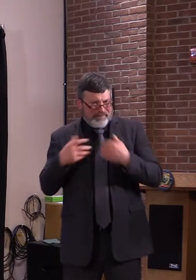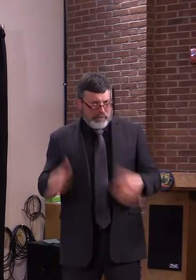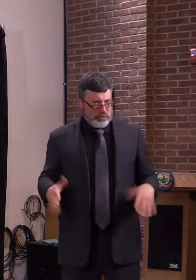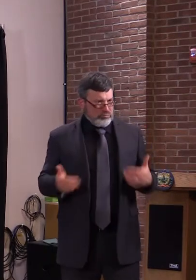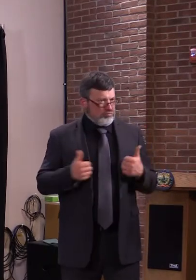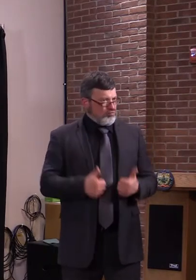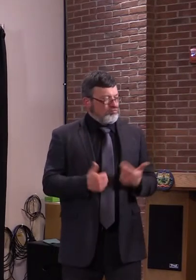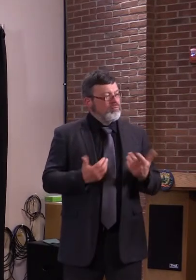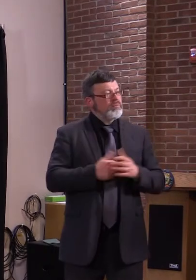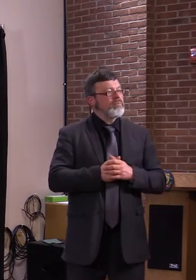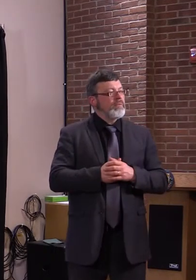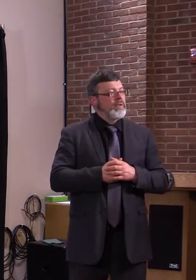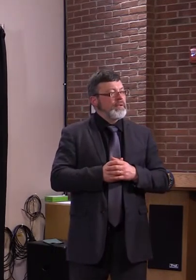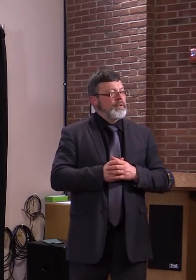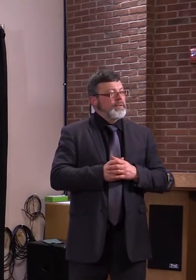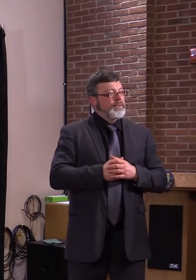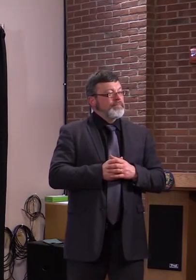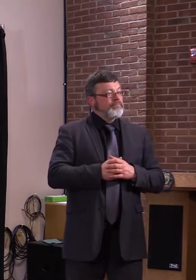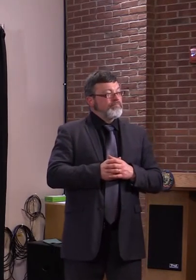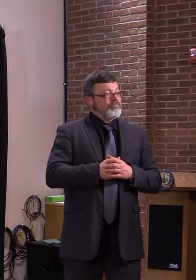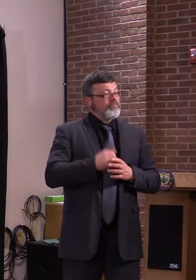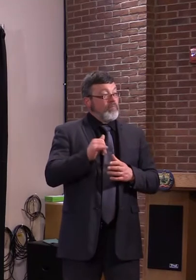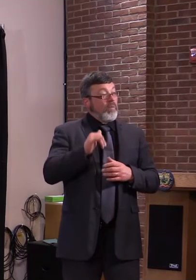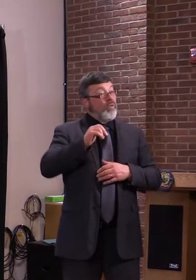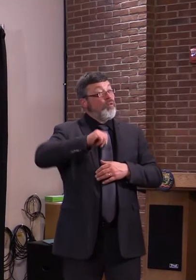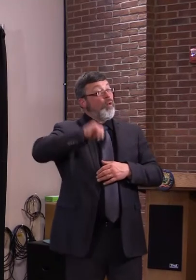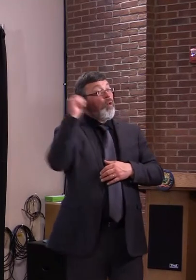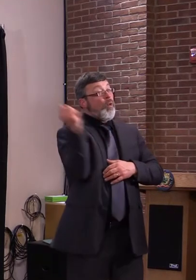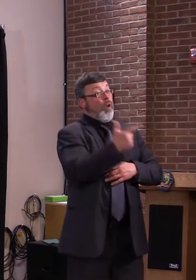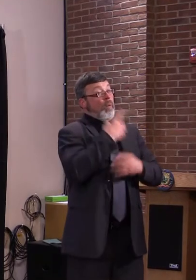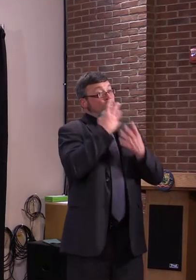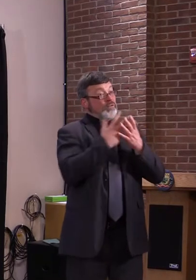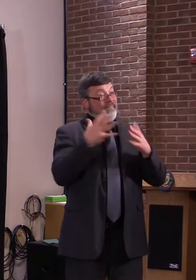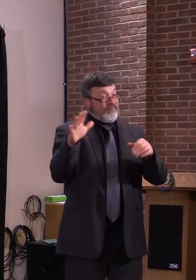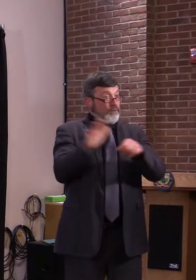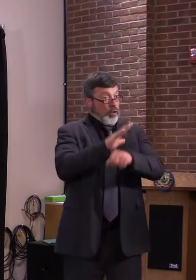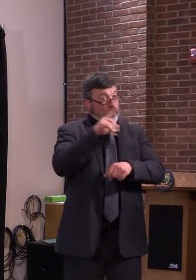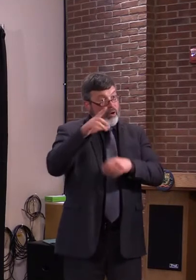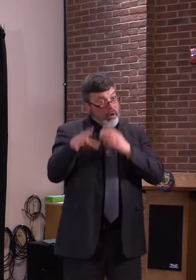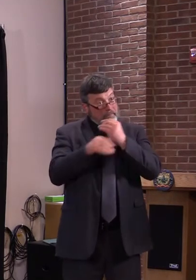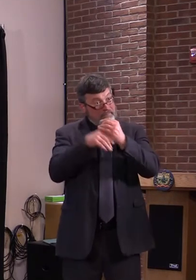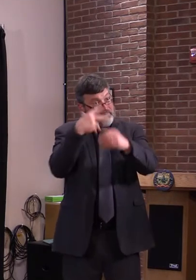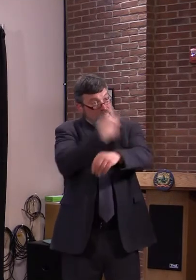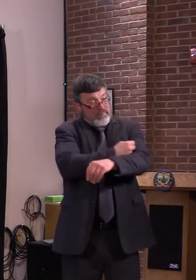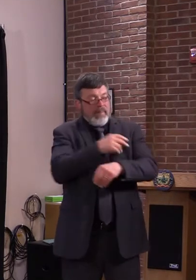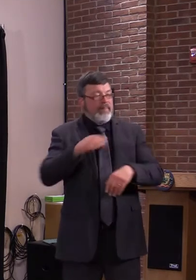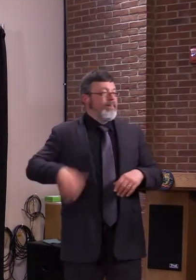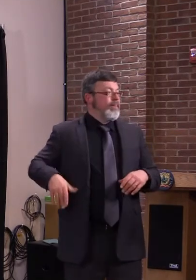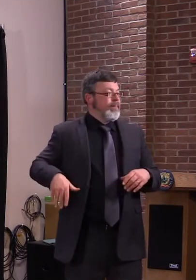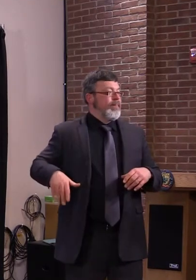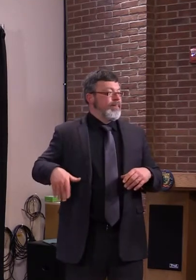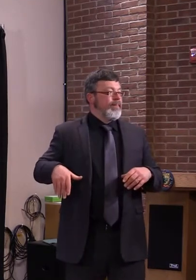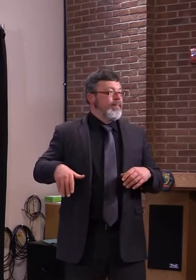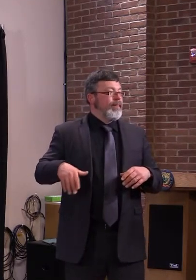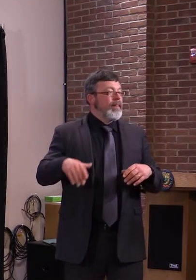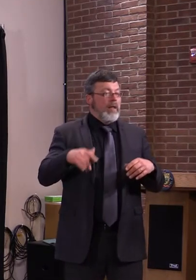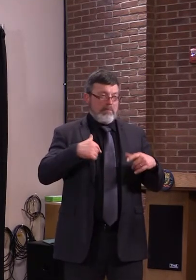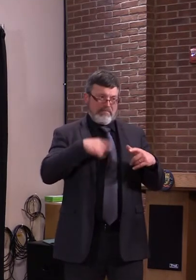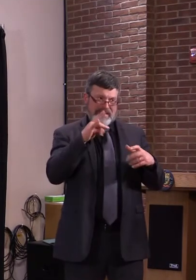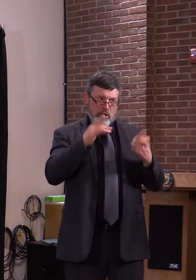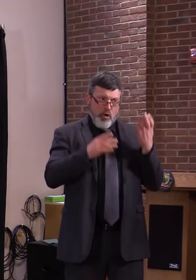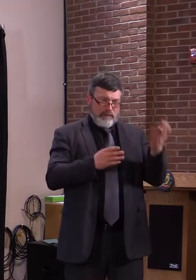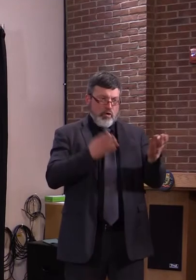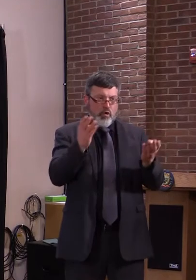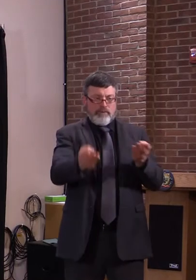not all of the population has been vaccinated. It's been offered in the and we continue to offer it in the